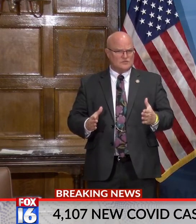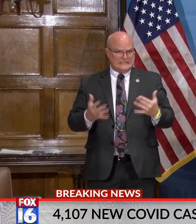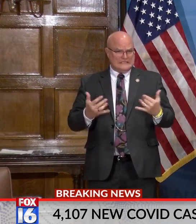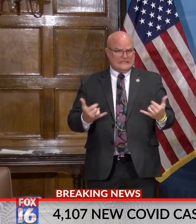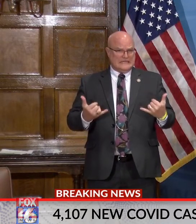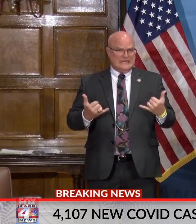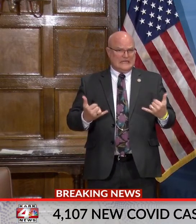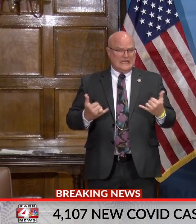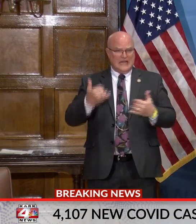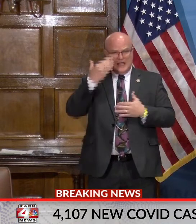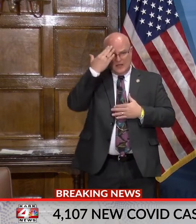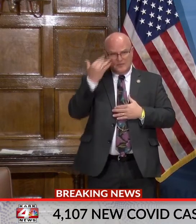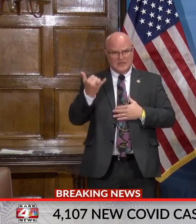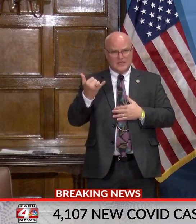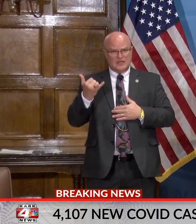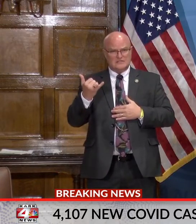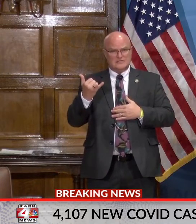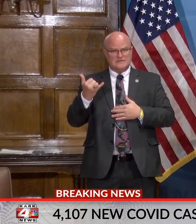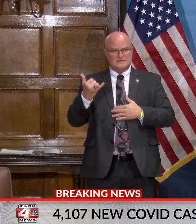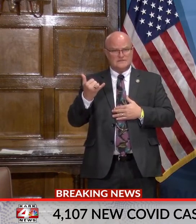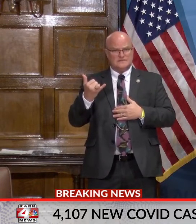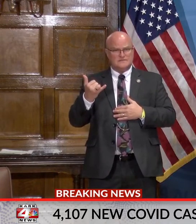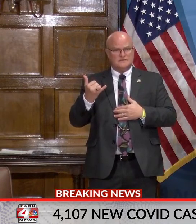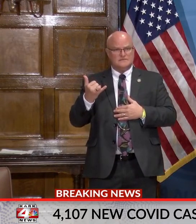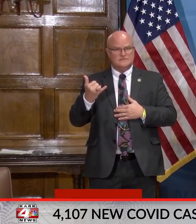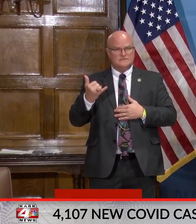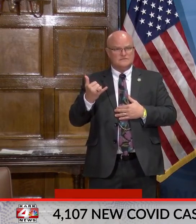now because of